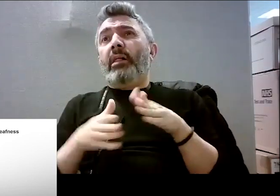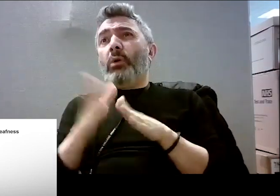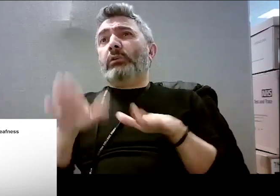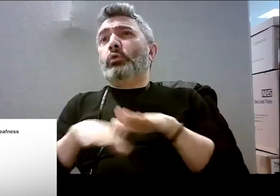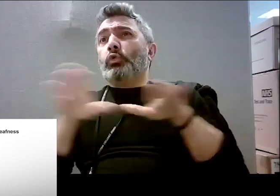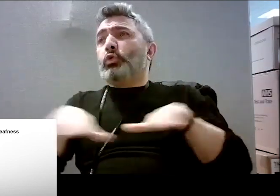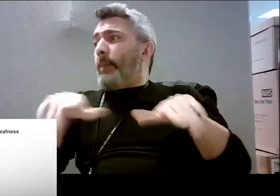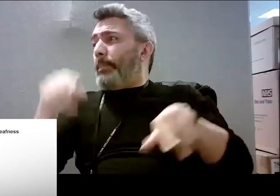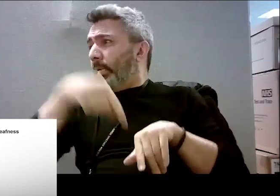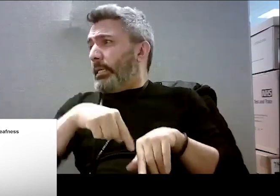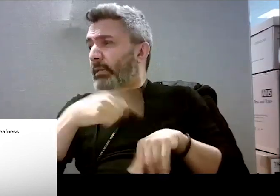So a virus